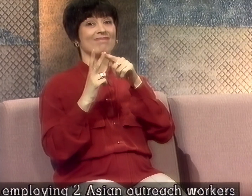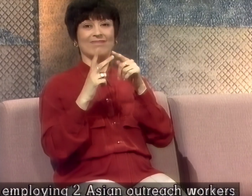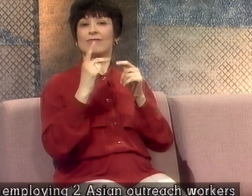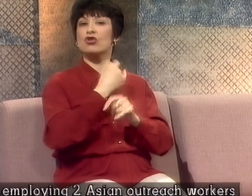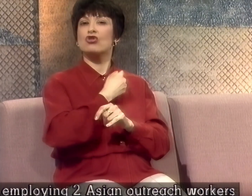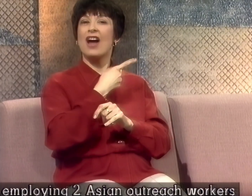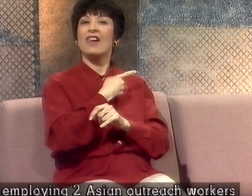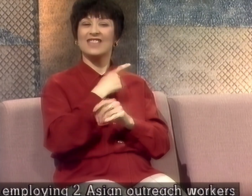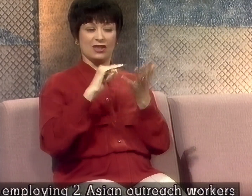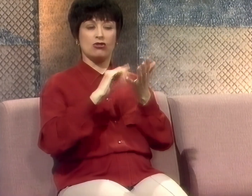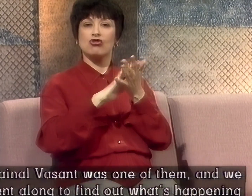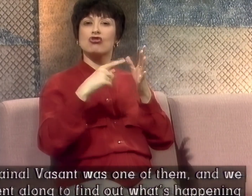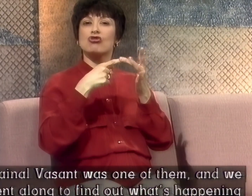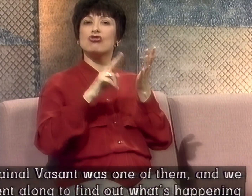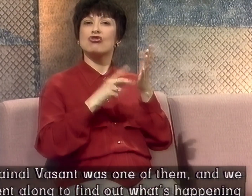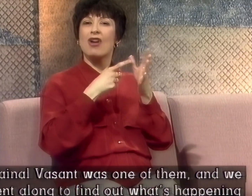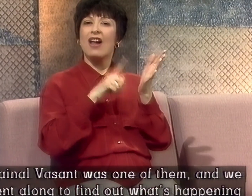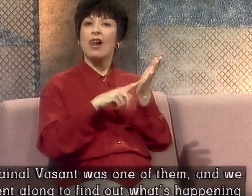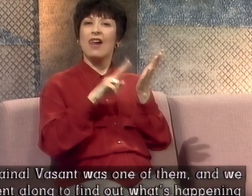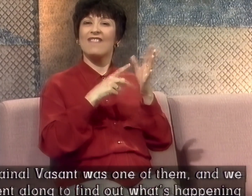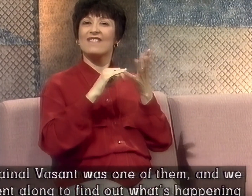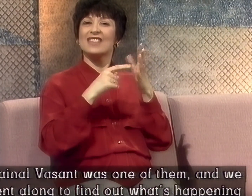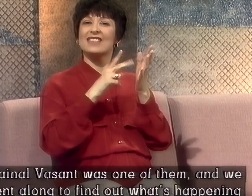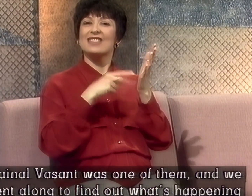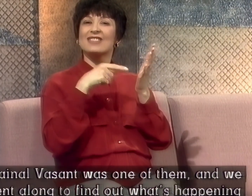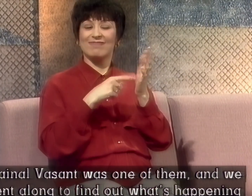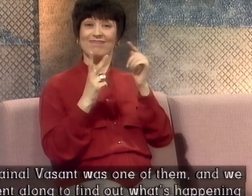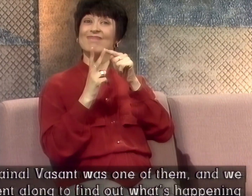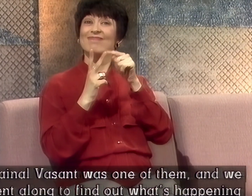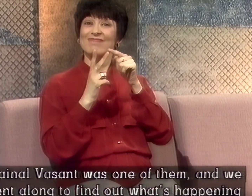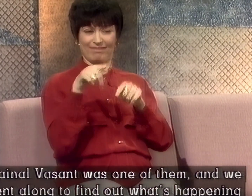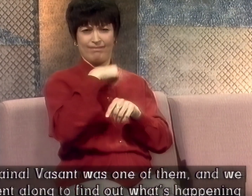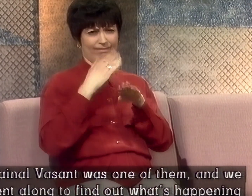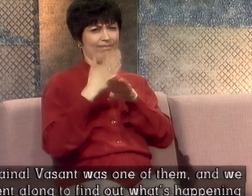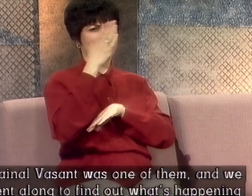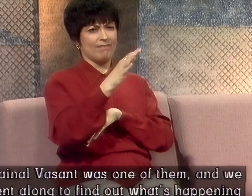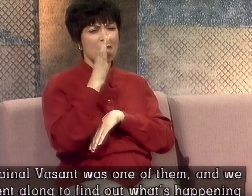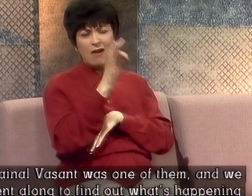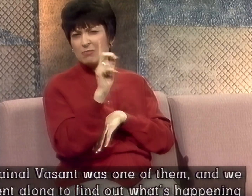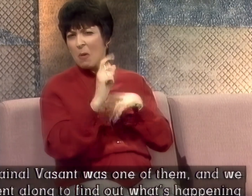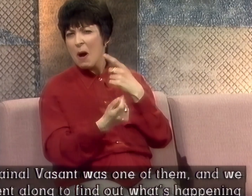workers. Chanel Vassant was one of them, and we went along to find out what's happening.